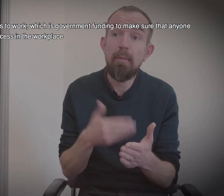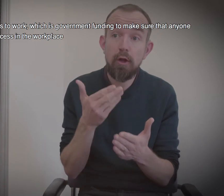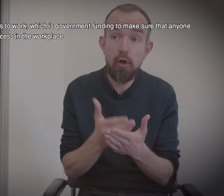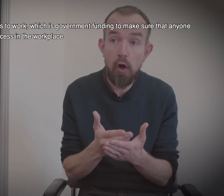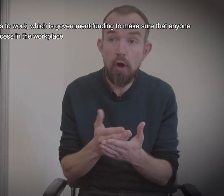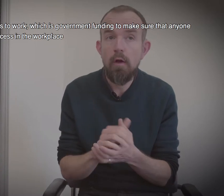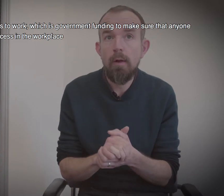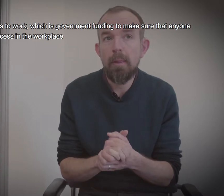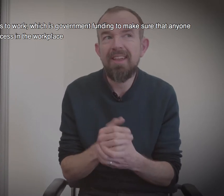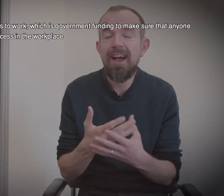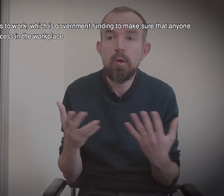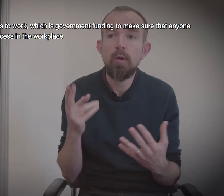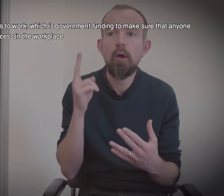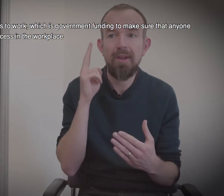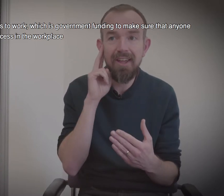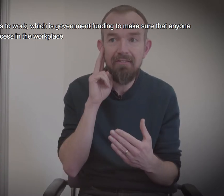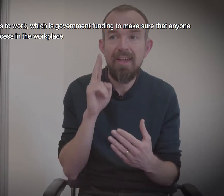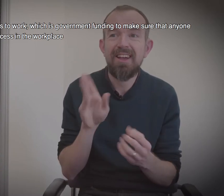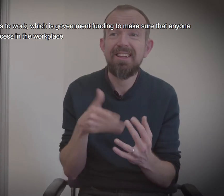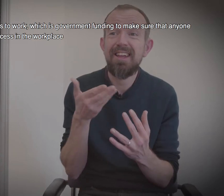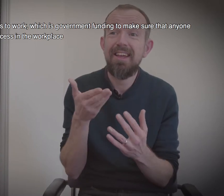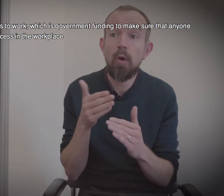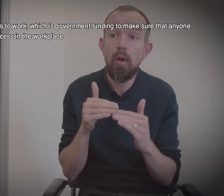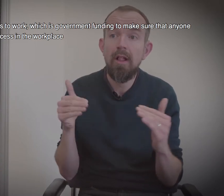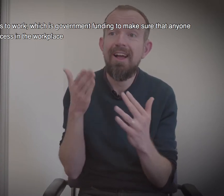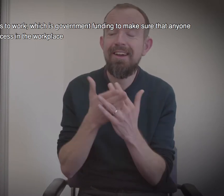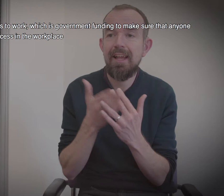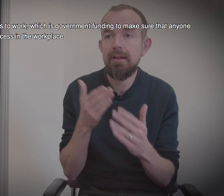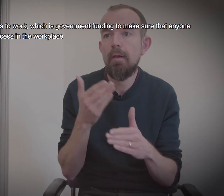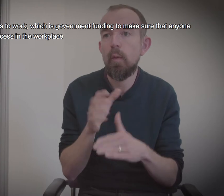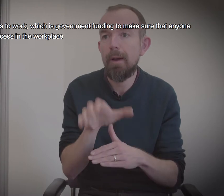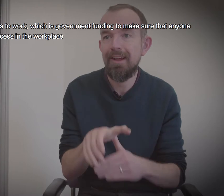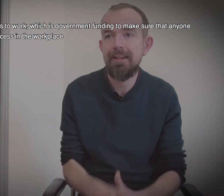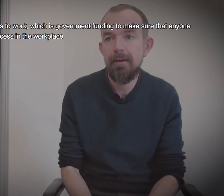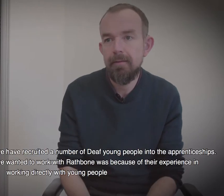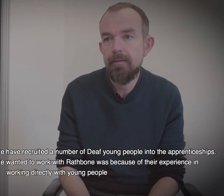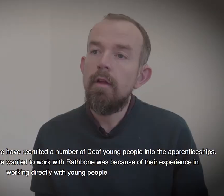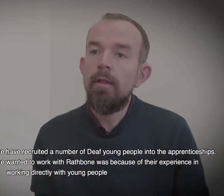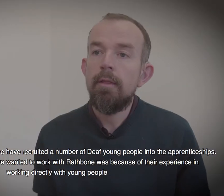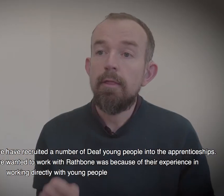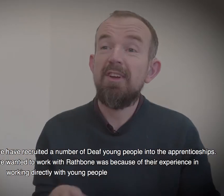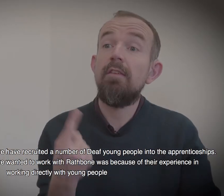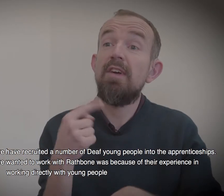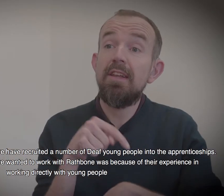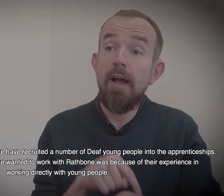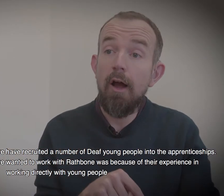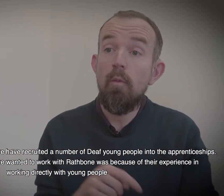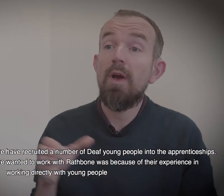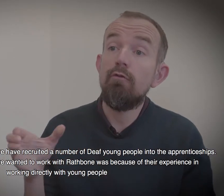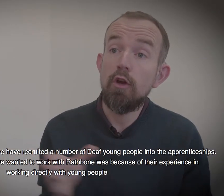make sure that anyone who is deaf gets equal access in the workplace. This is the first time we have